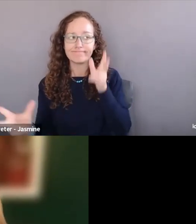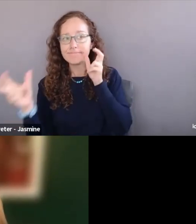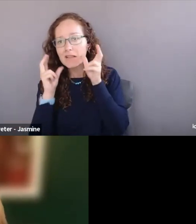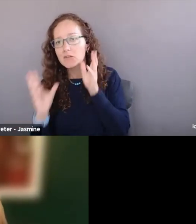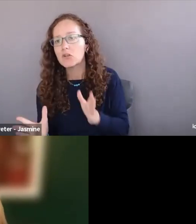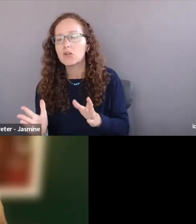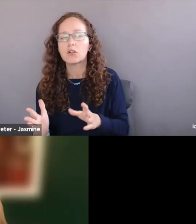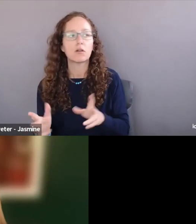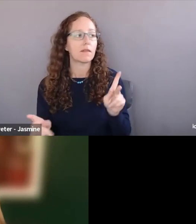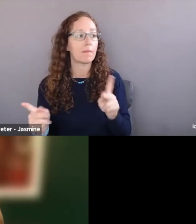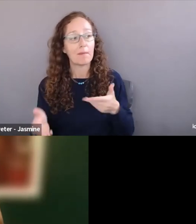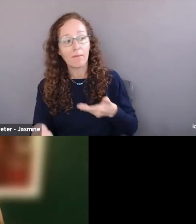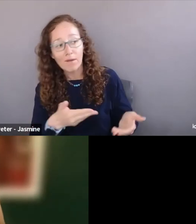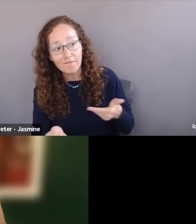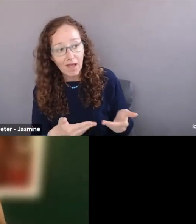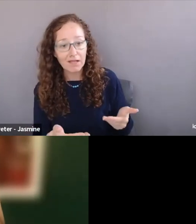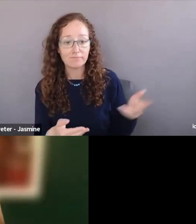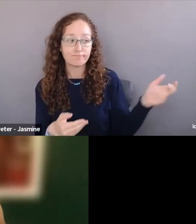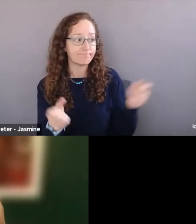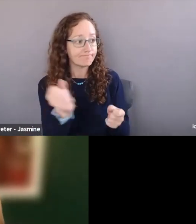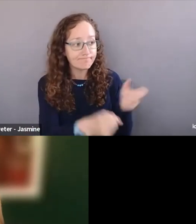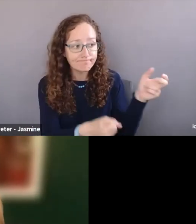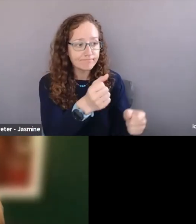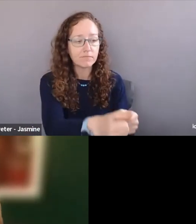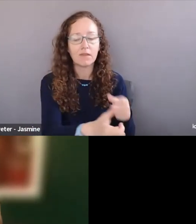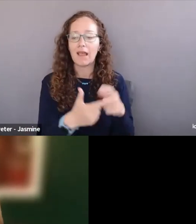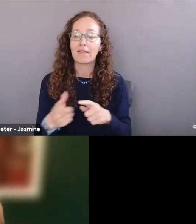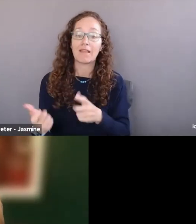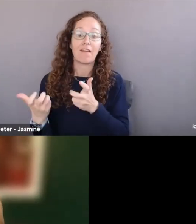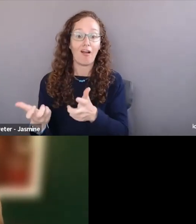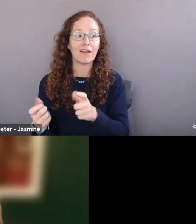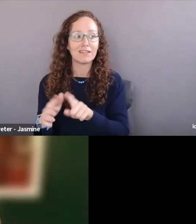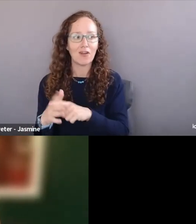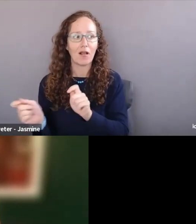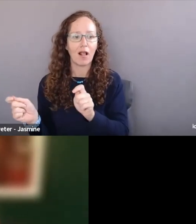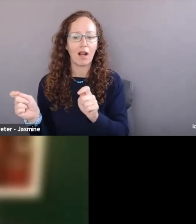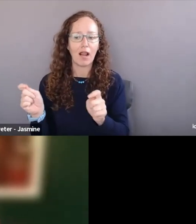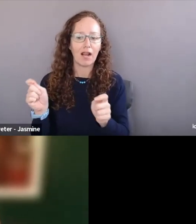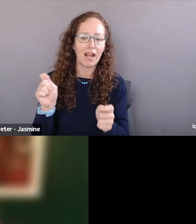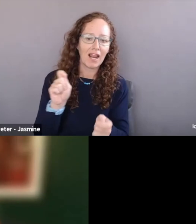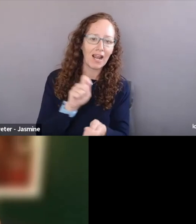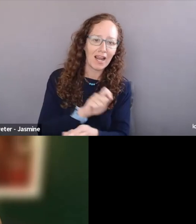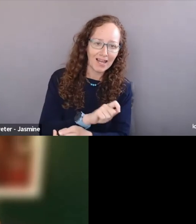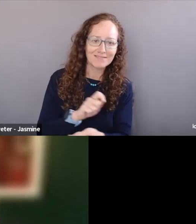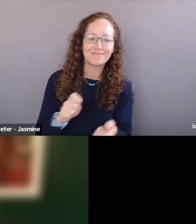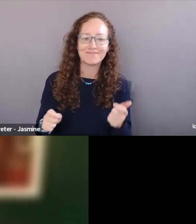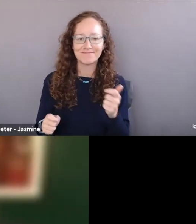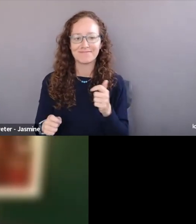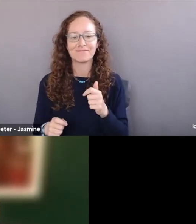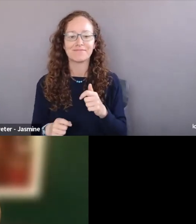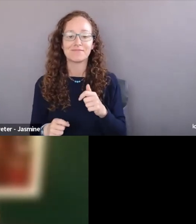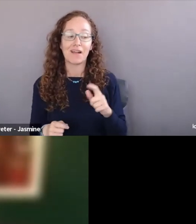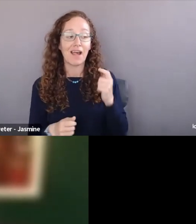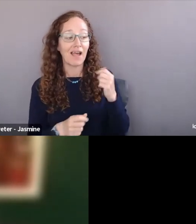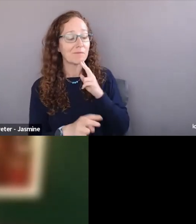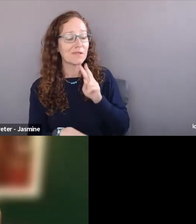that you were inviting in, that, and then gradually the audience started changing. I was actually looking at the opening of the green space